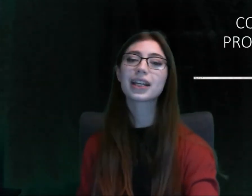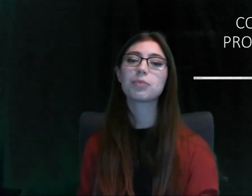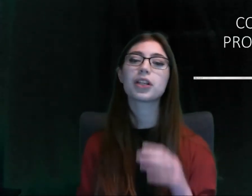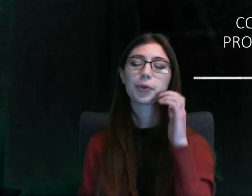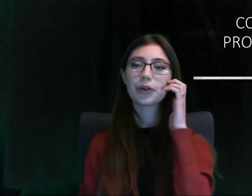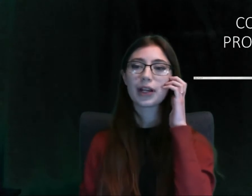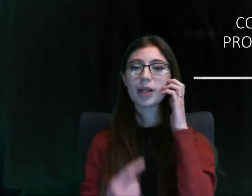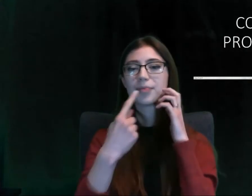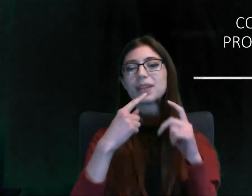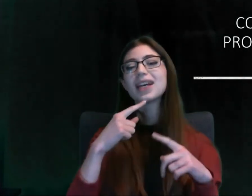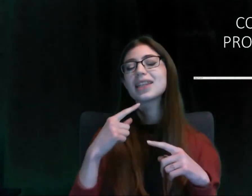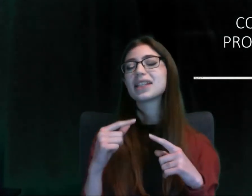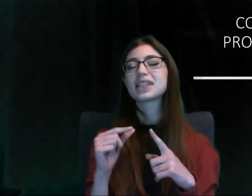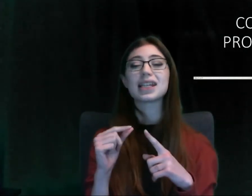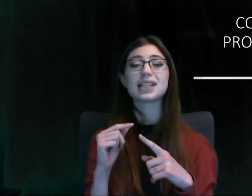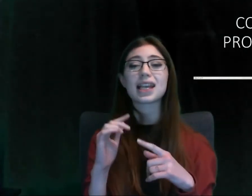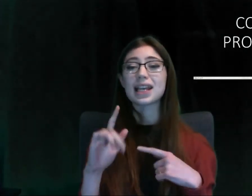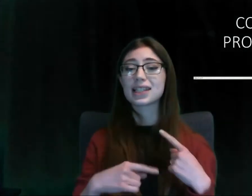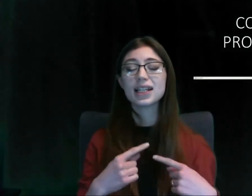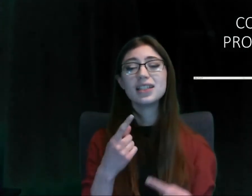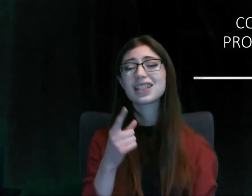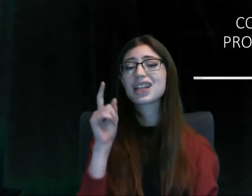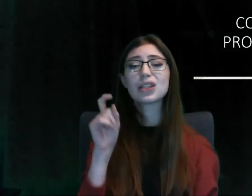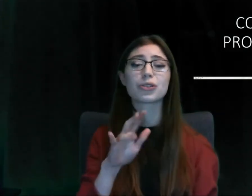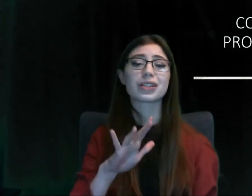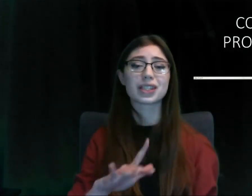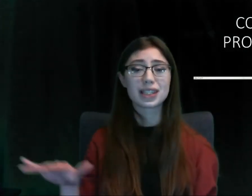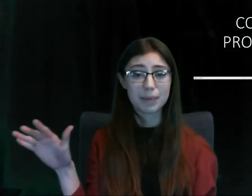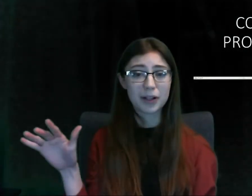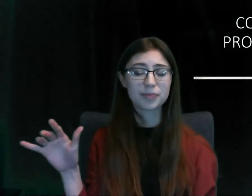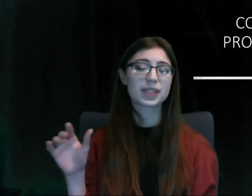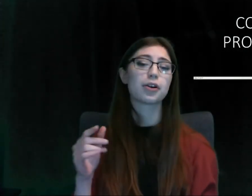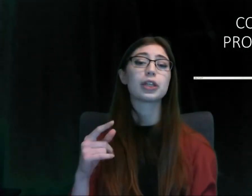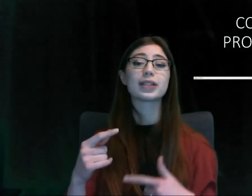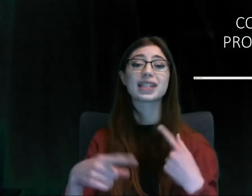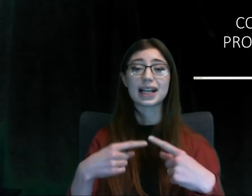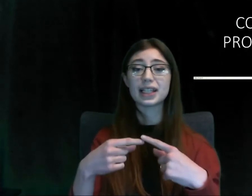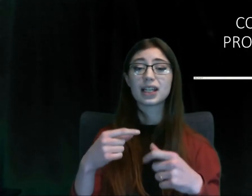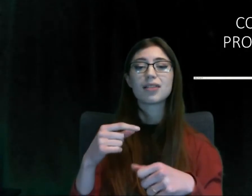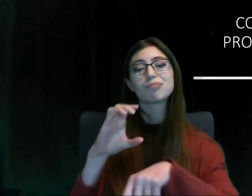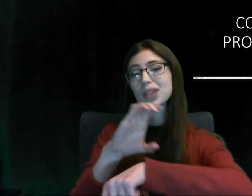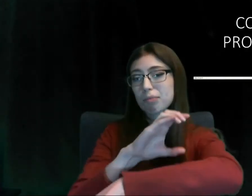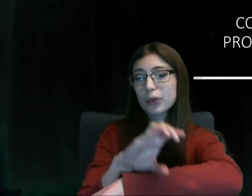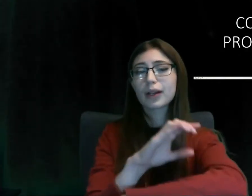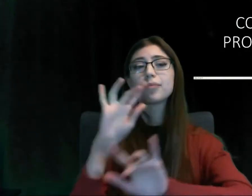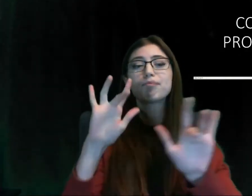Computer programmer. This is a sign that you'll just spell. So you can sign computer